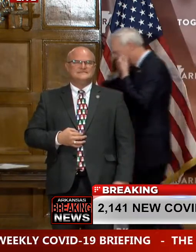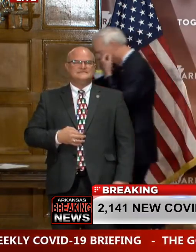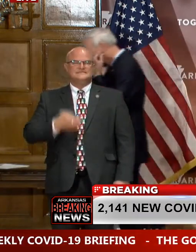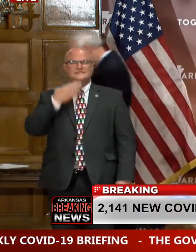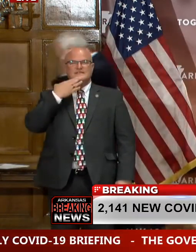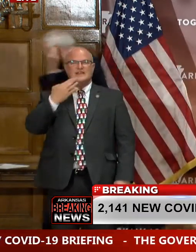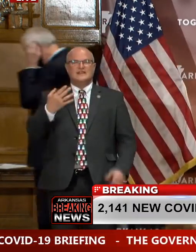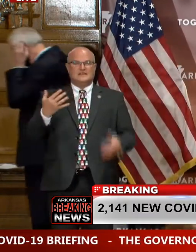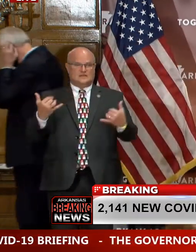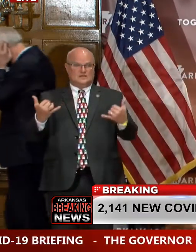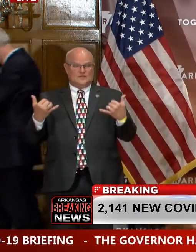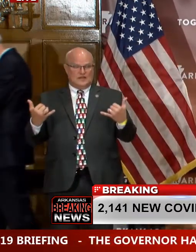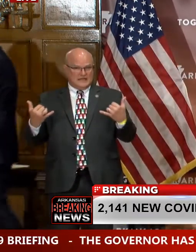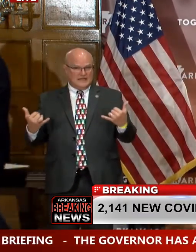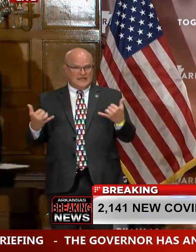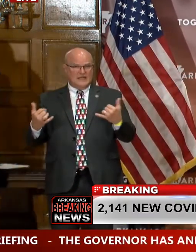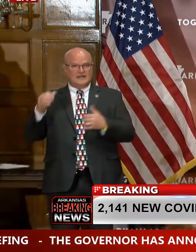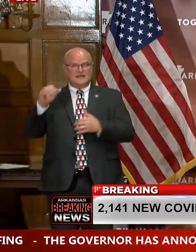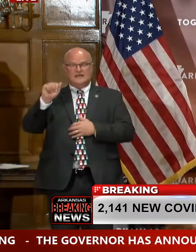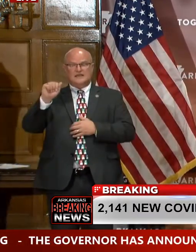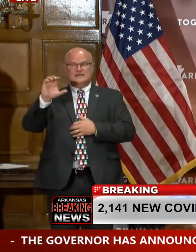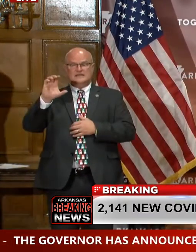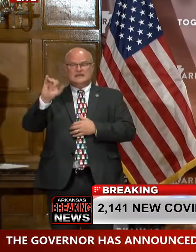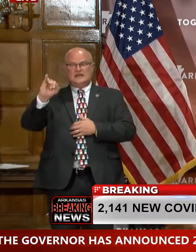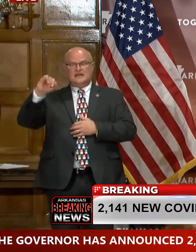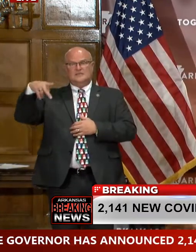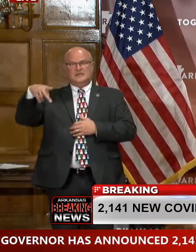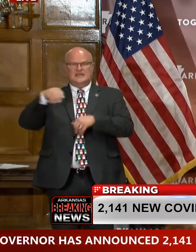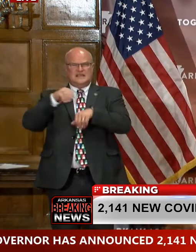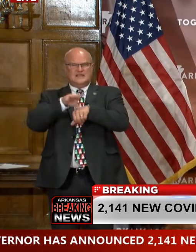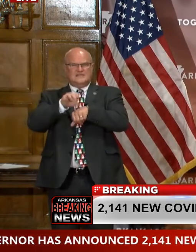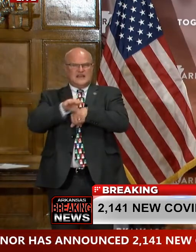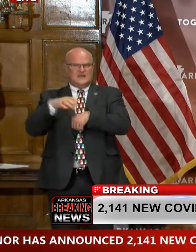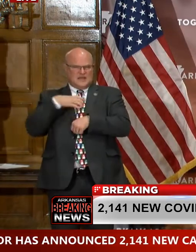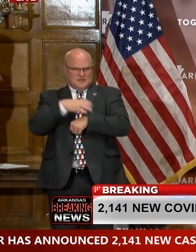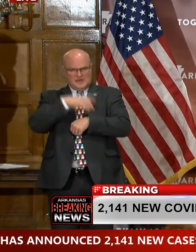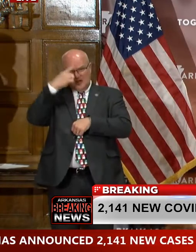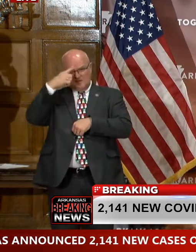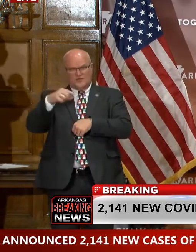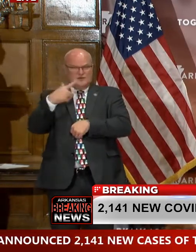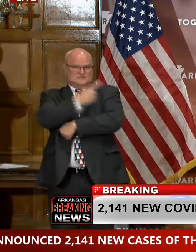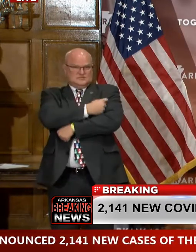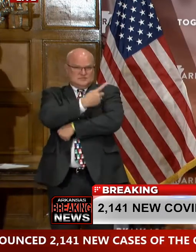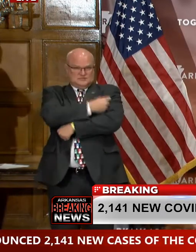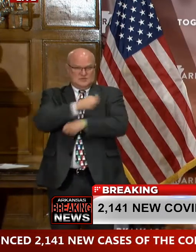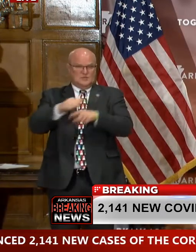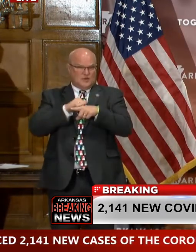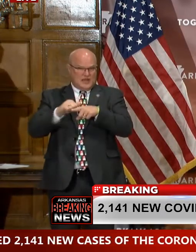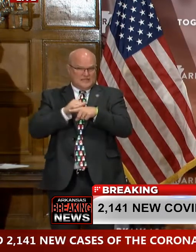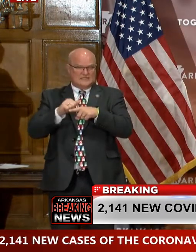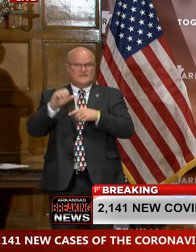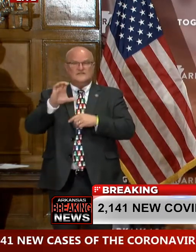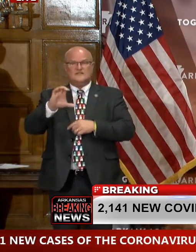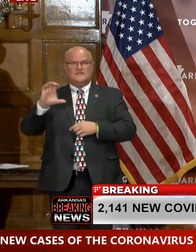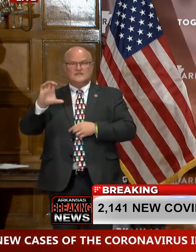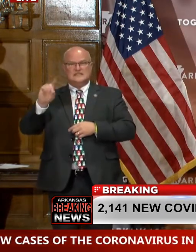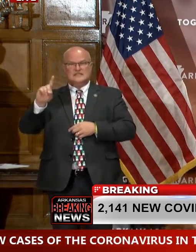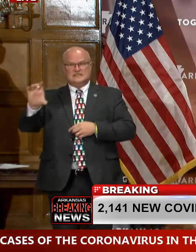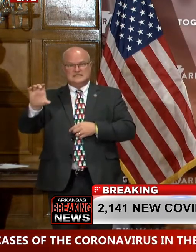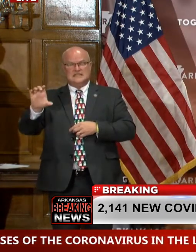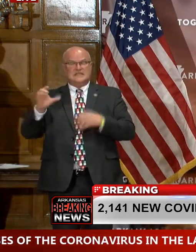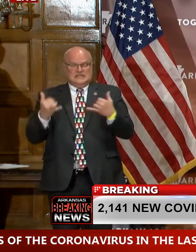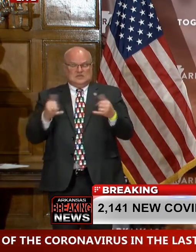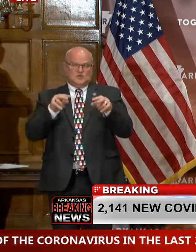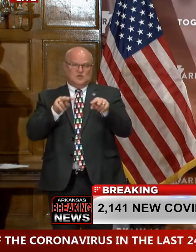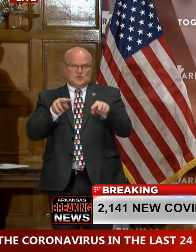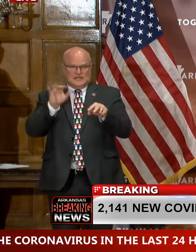Thank you. So at this time, the ACIP, which is the Advisory Committee for the Immunization Practices of the CDC, is currently